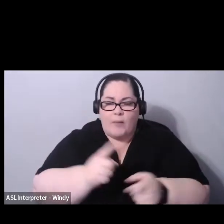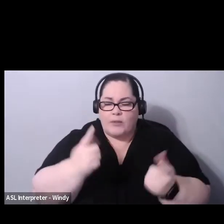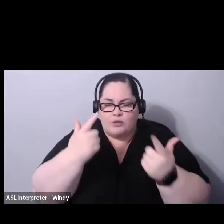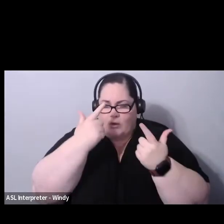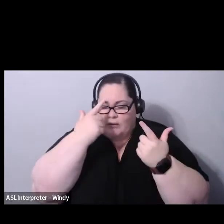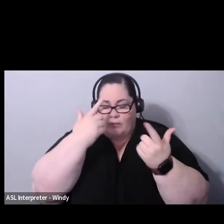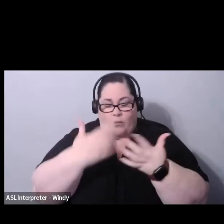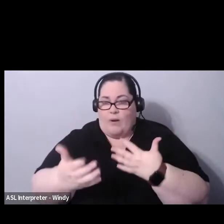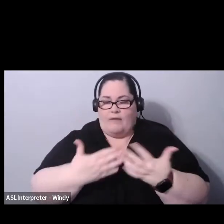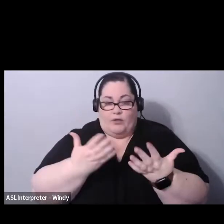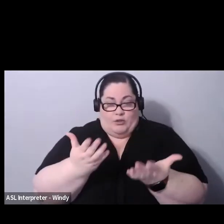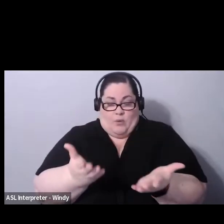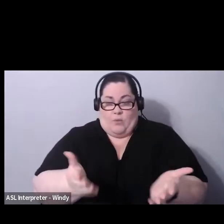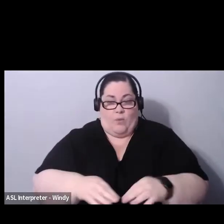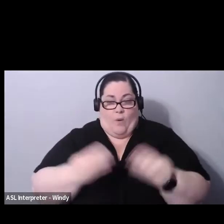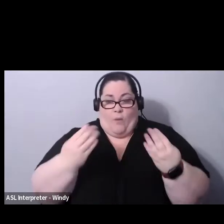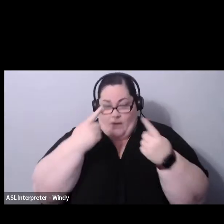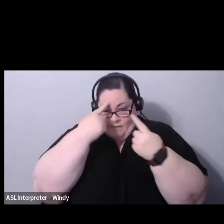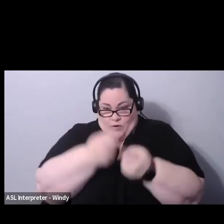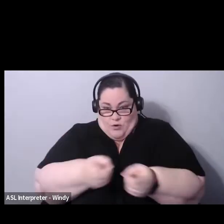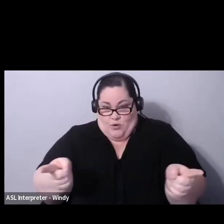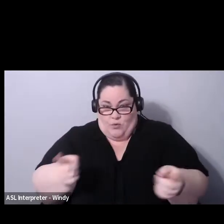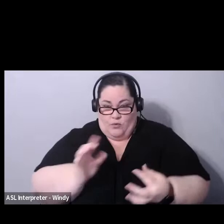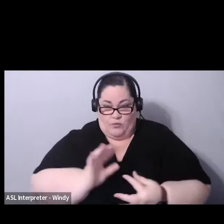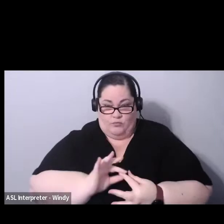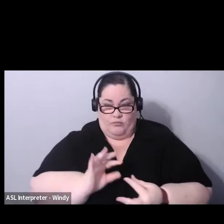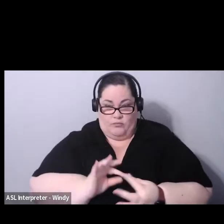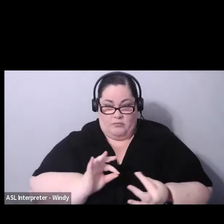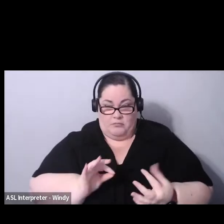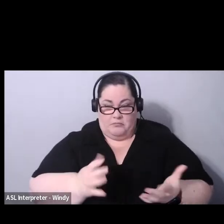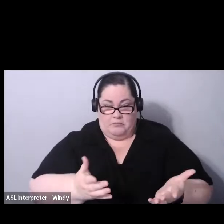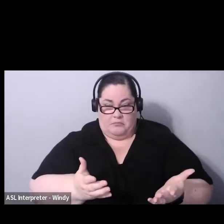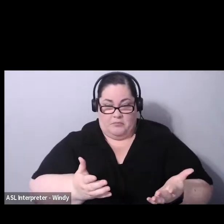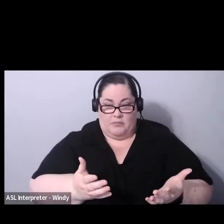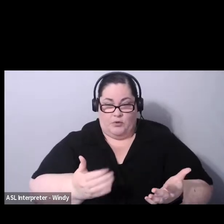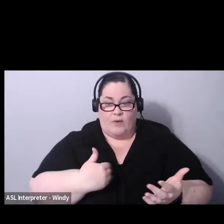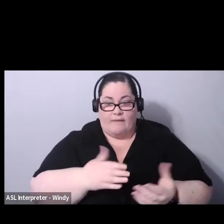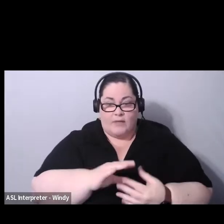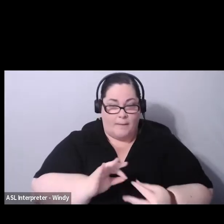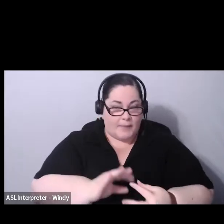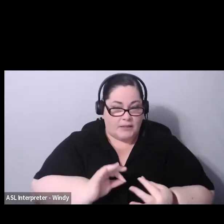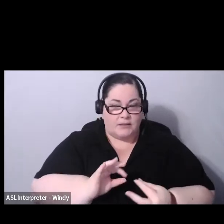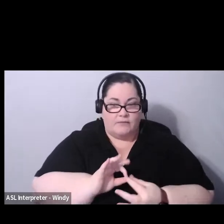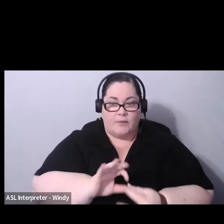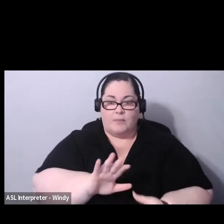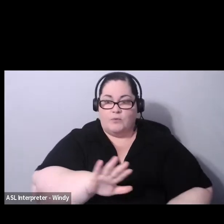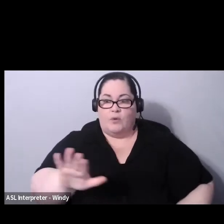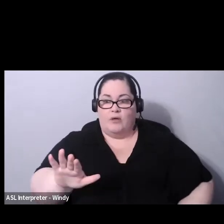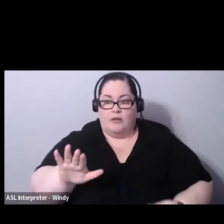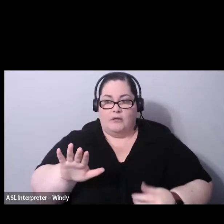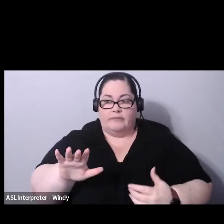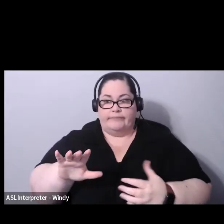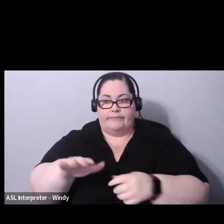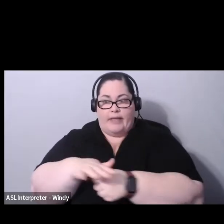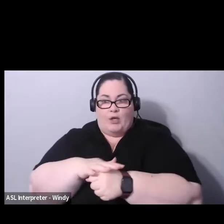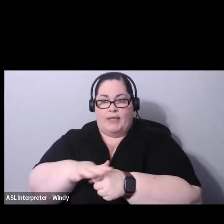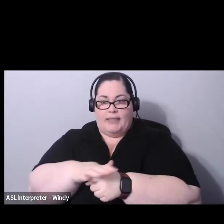can talk about this and see if anybody has any comments.